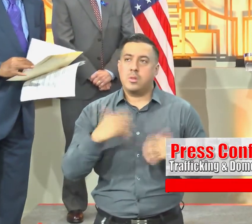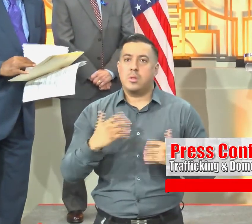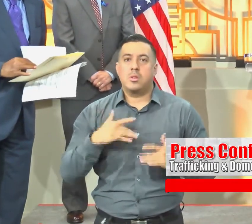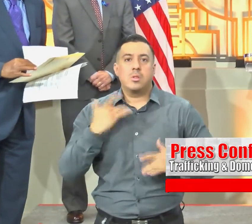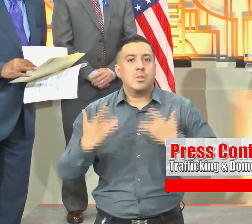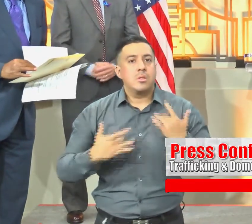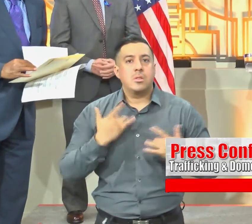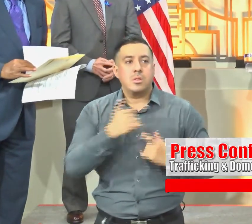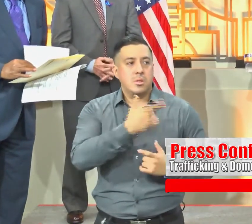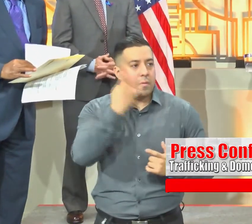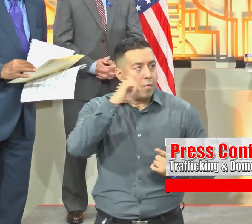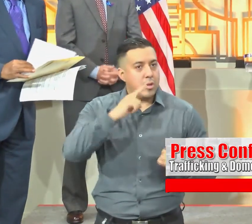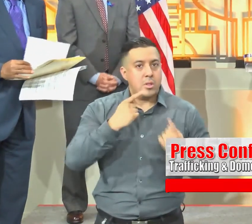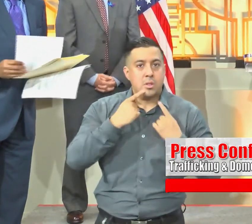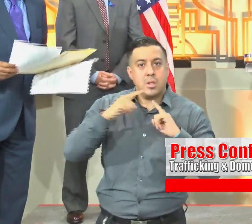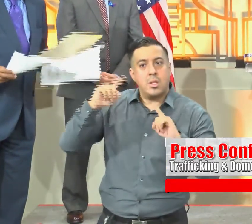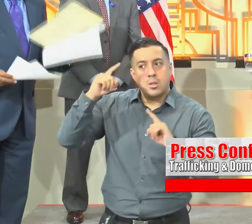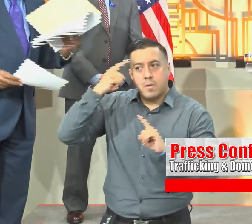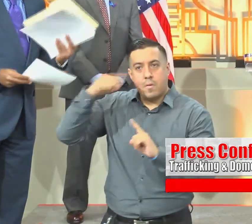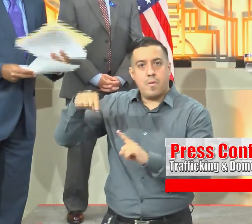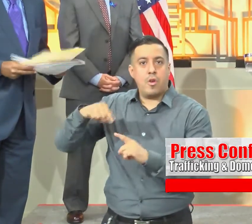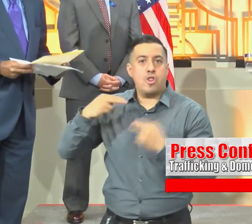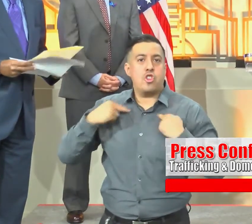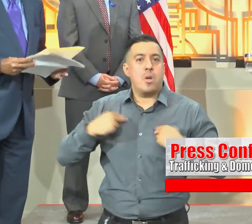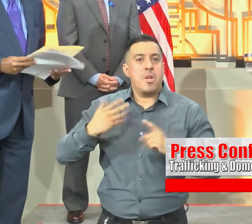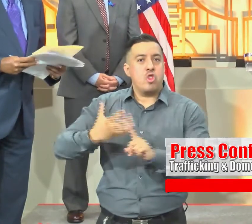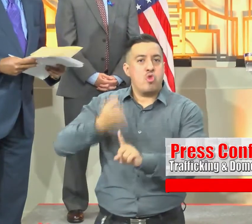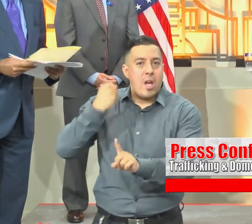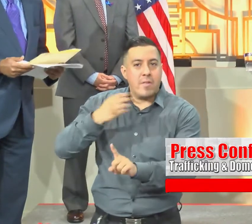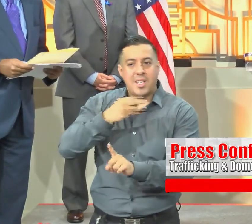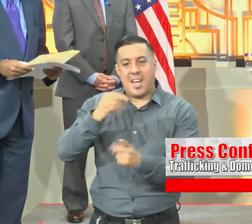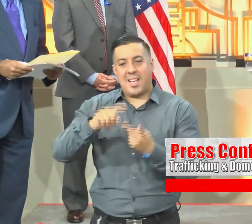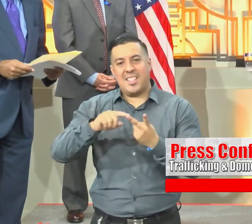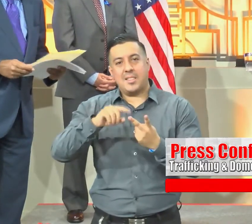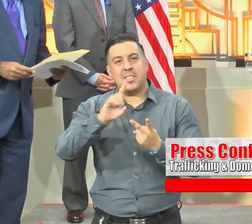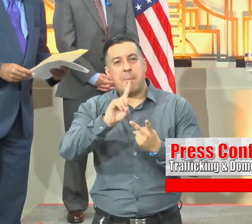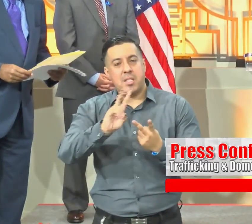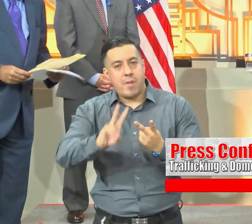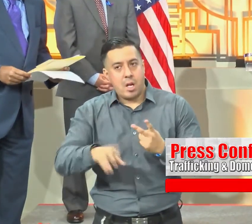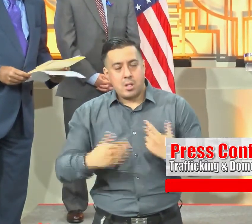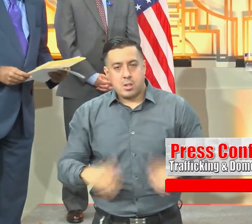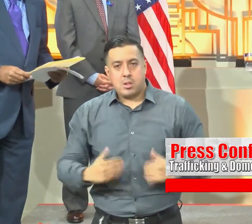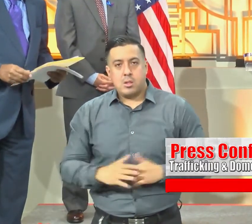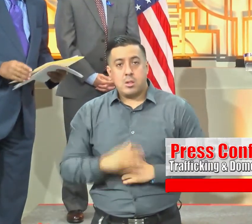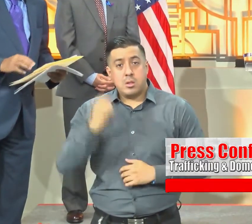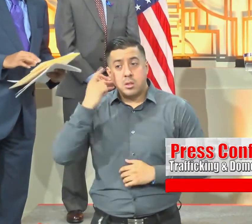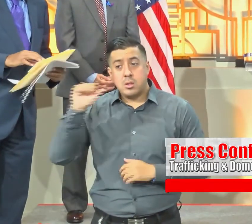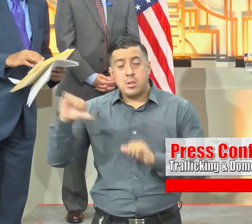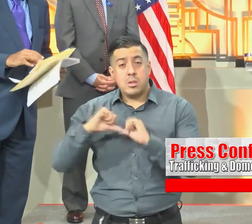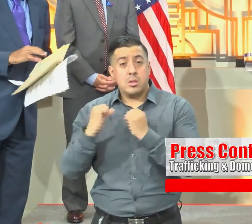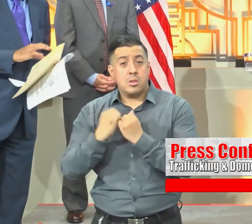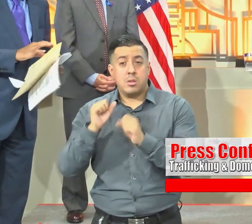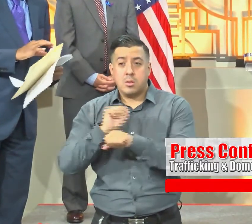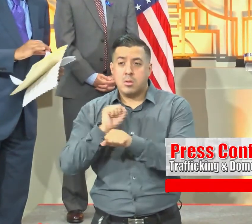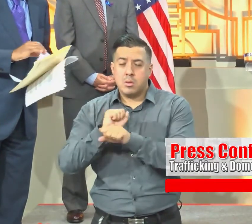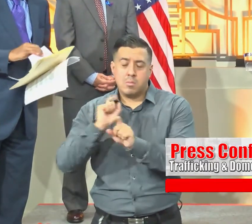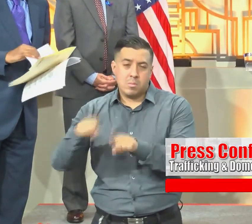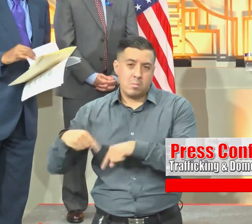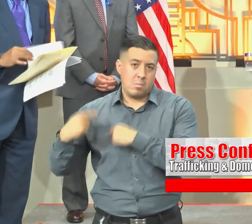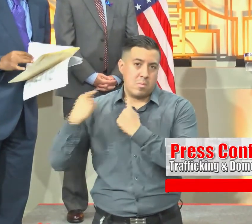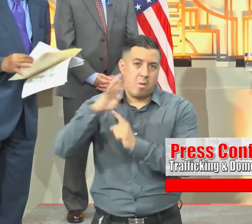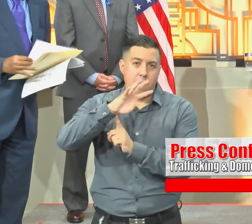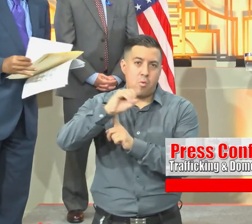on the success of the Human Trafficking Office to incorporate domestic violence. As an agency that has worked for over 40